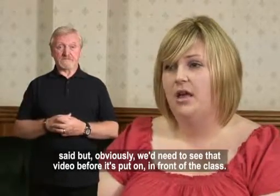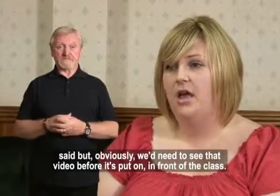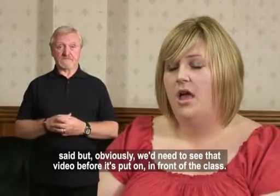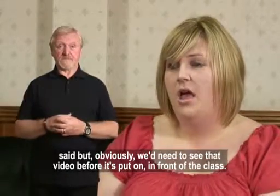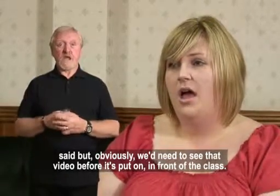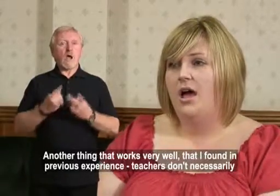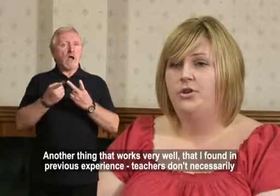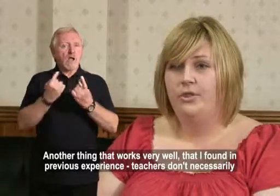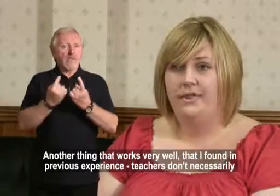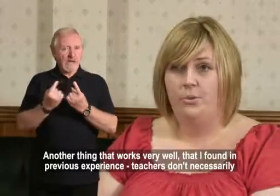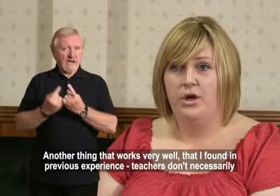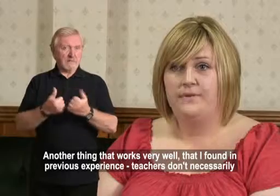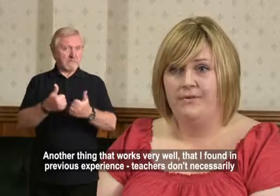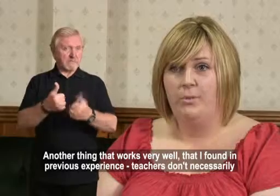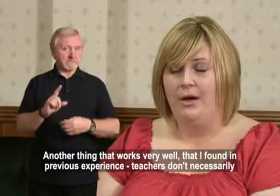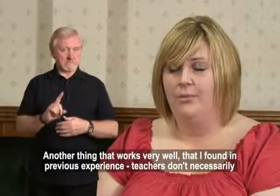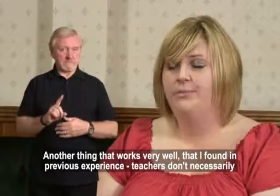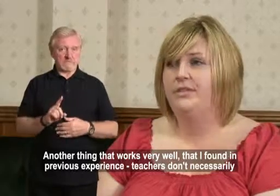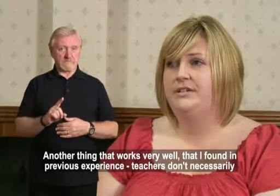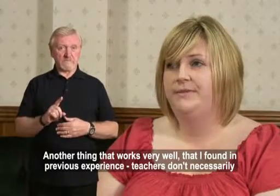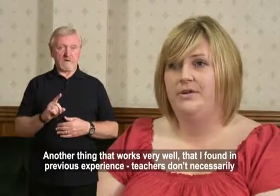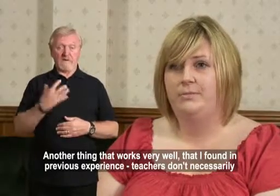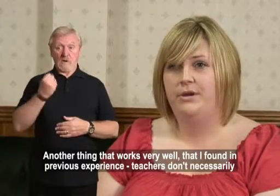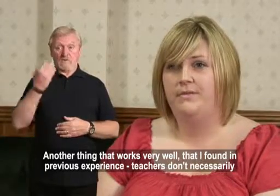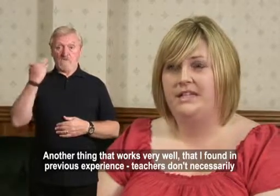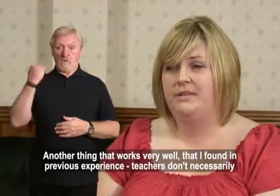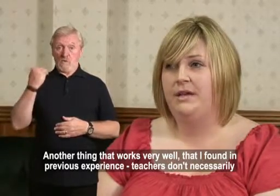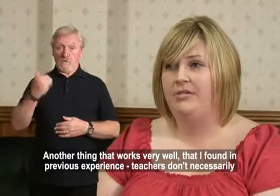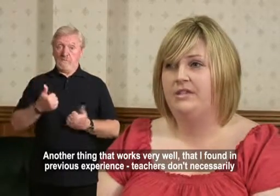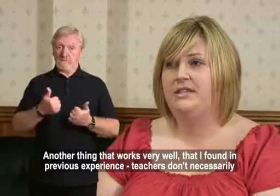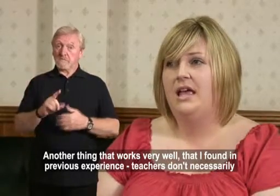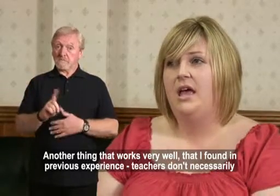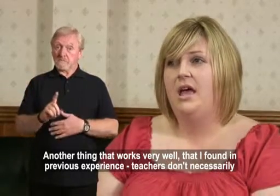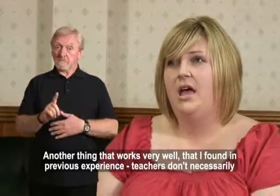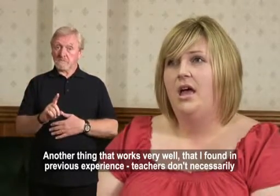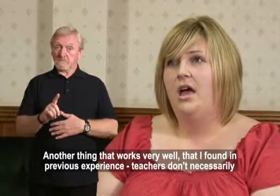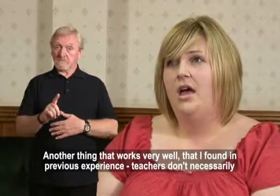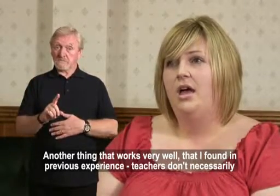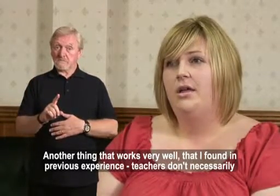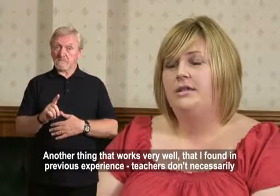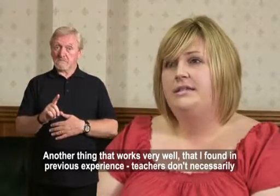class. Another thing that works very well that I've found in previous experience,